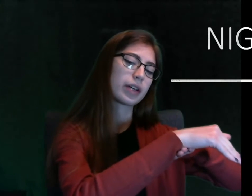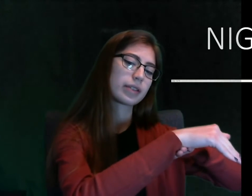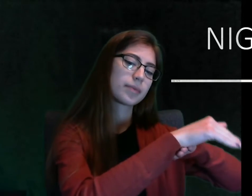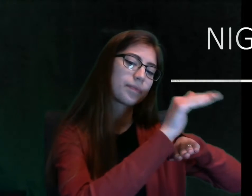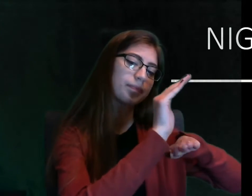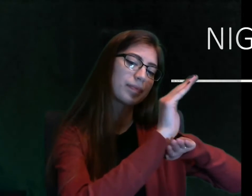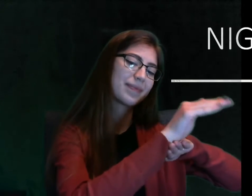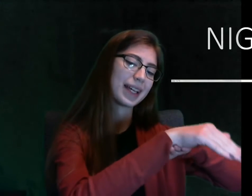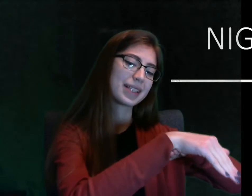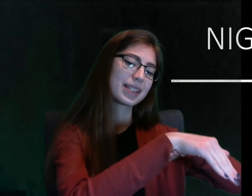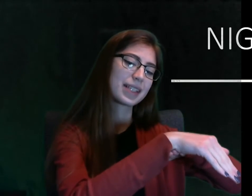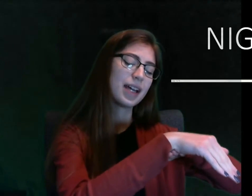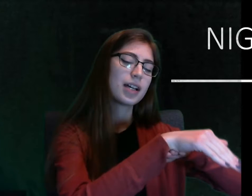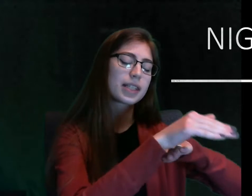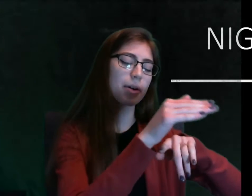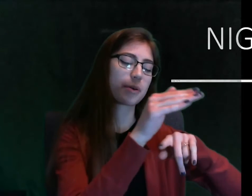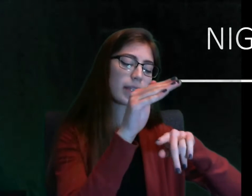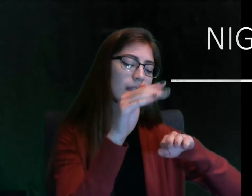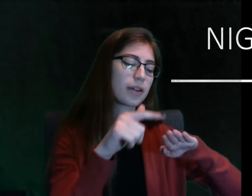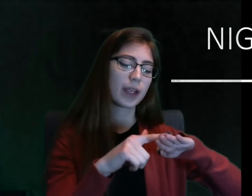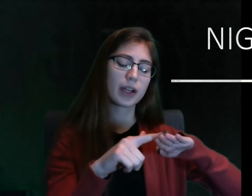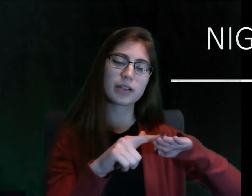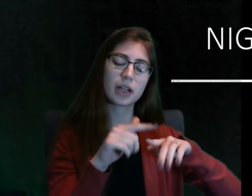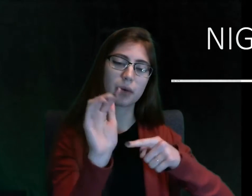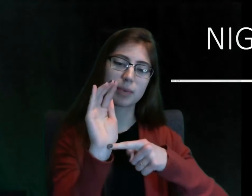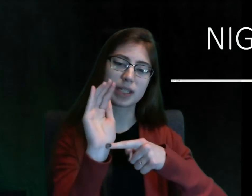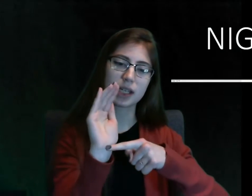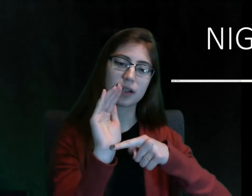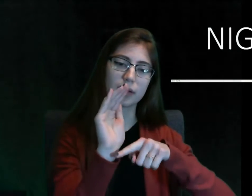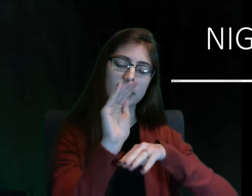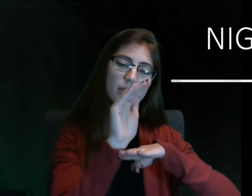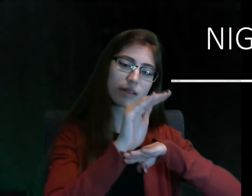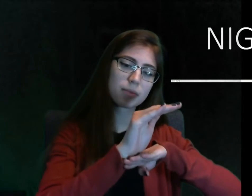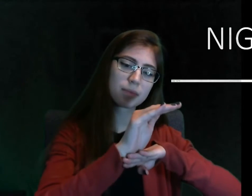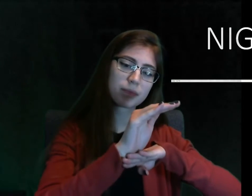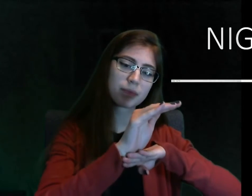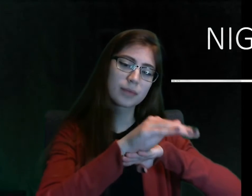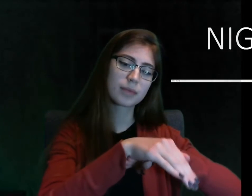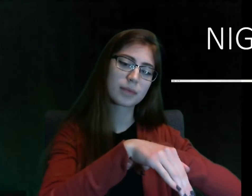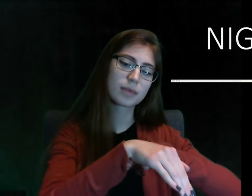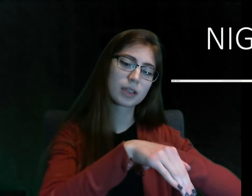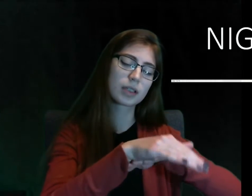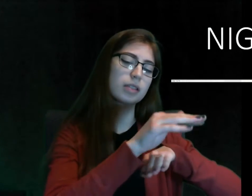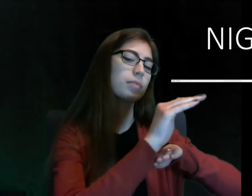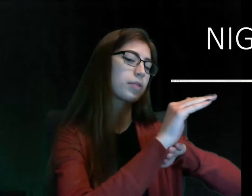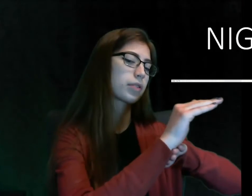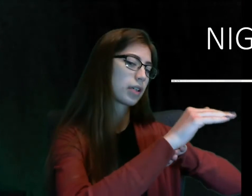fingers. Night. So your fingers are going to be sitting on your wrist. I'm just going to push down just